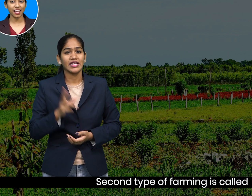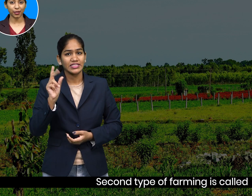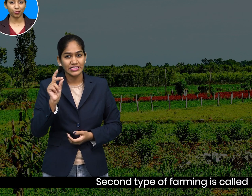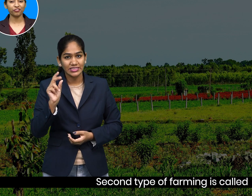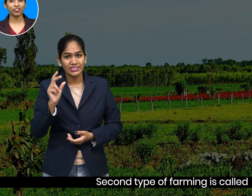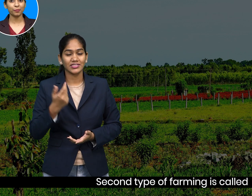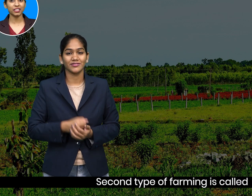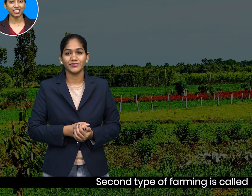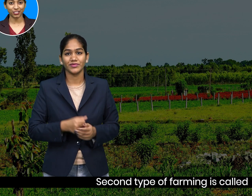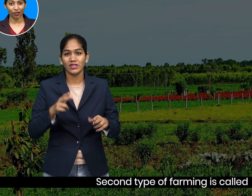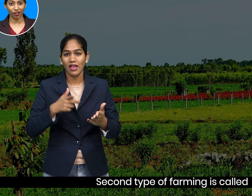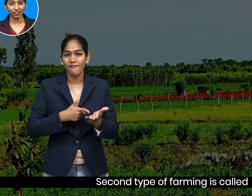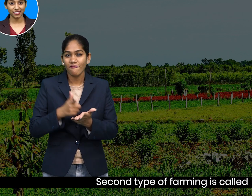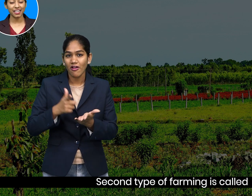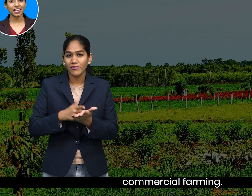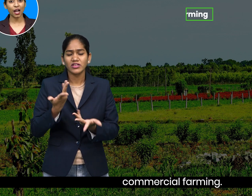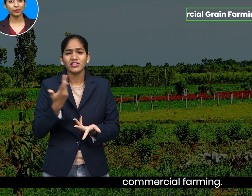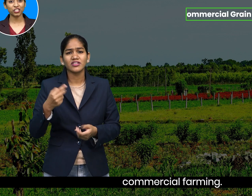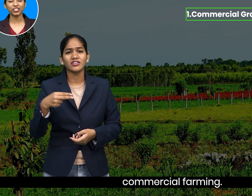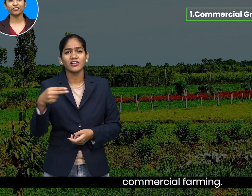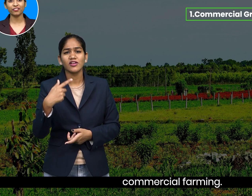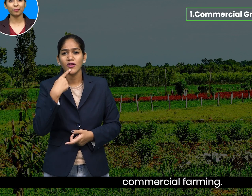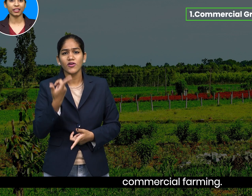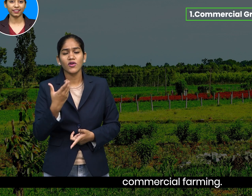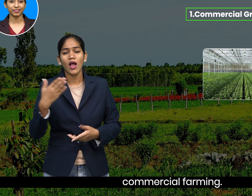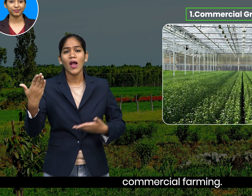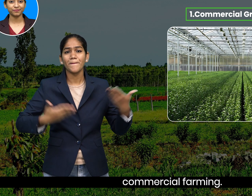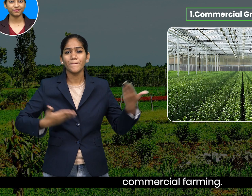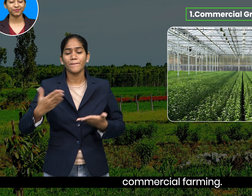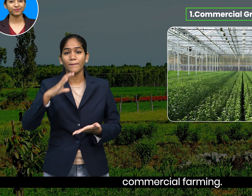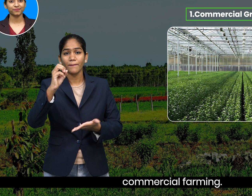Second type of farming is called commercial farming.